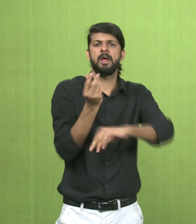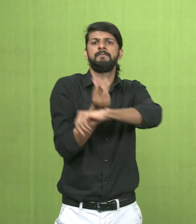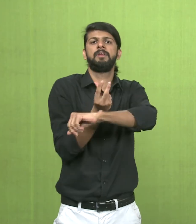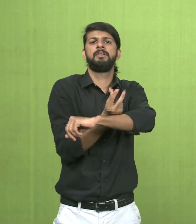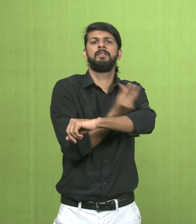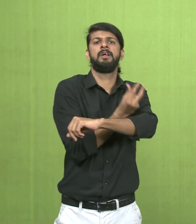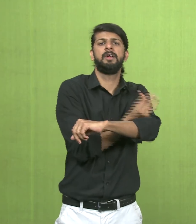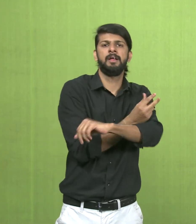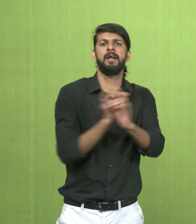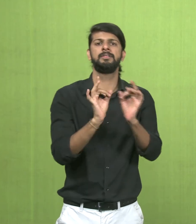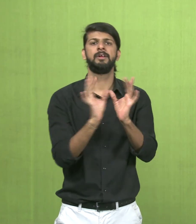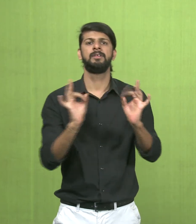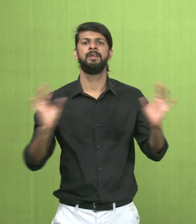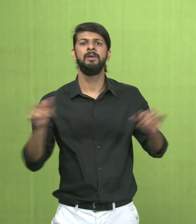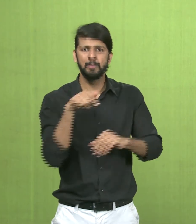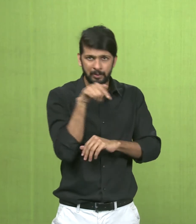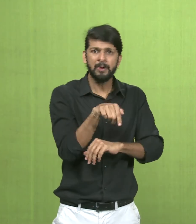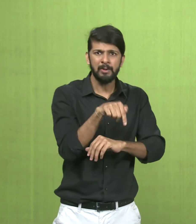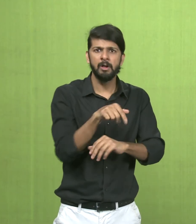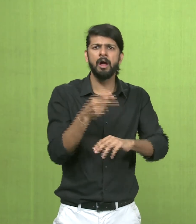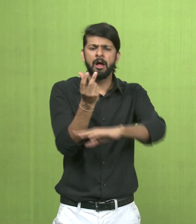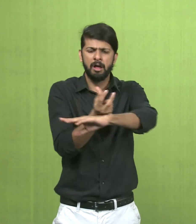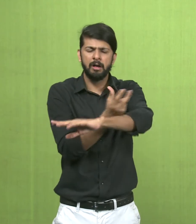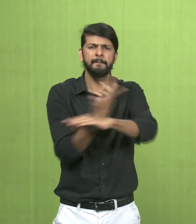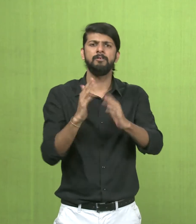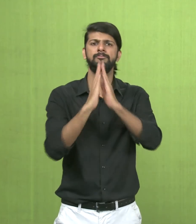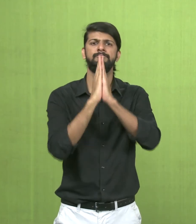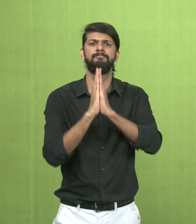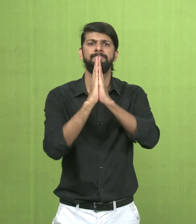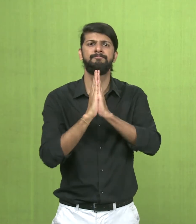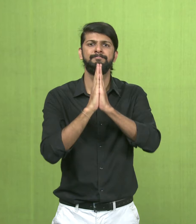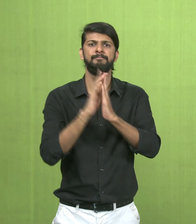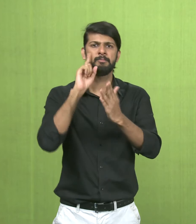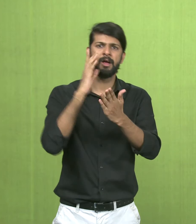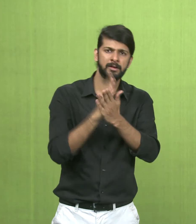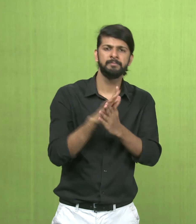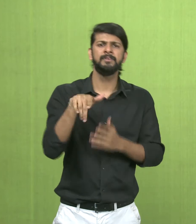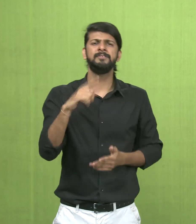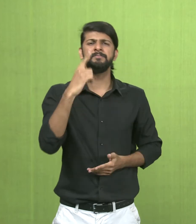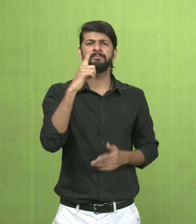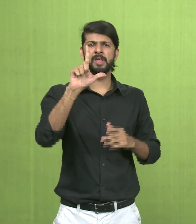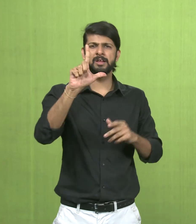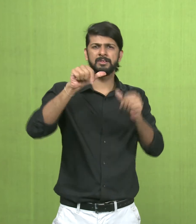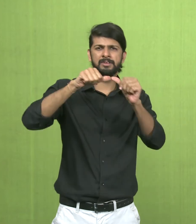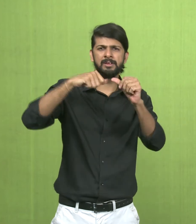during Diwali or perhaps any other puja as well, to seek the